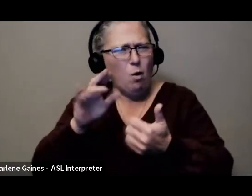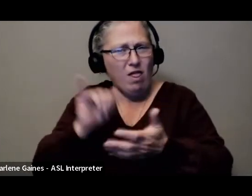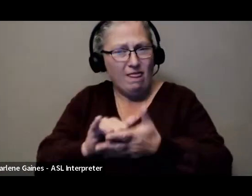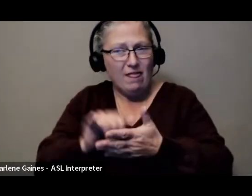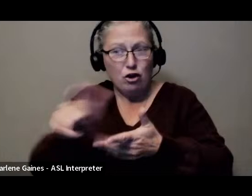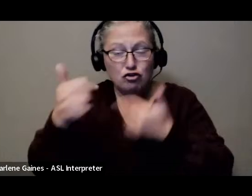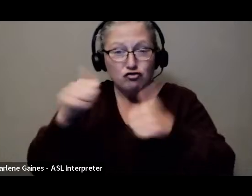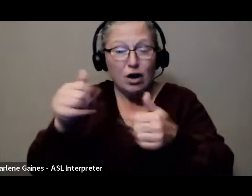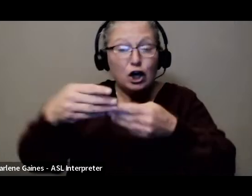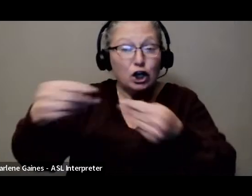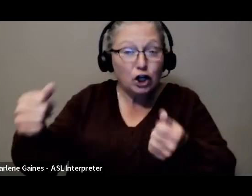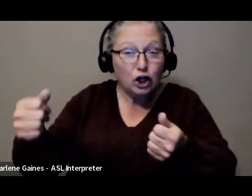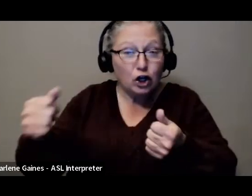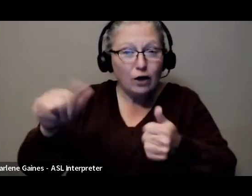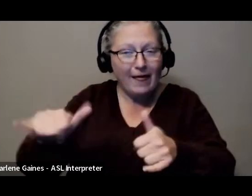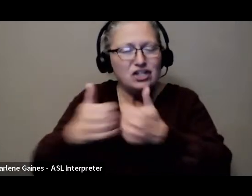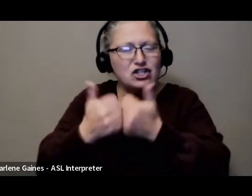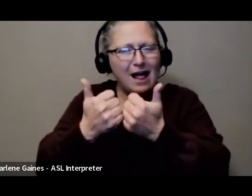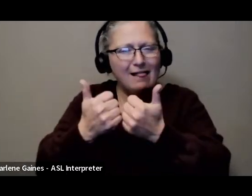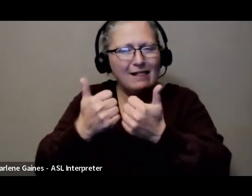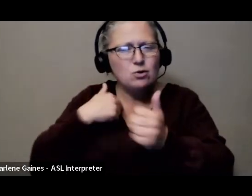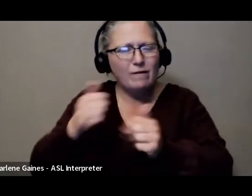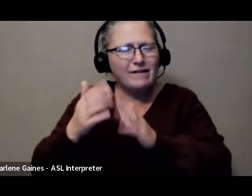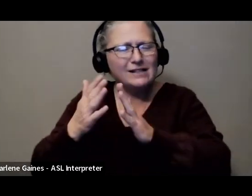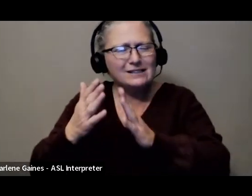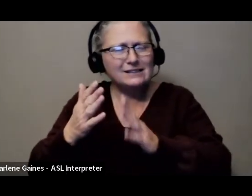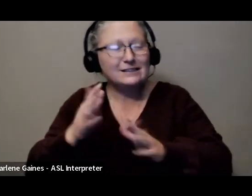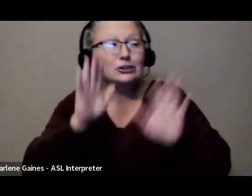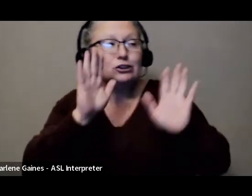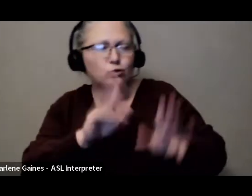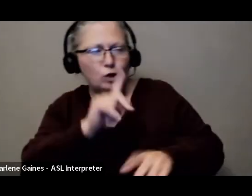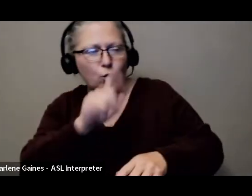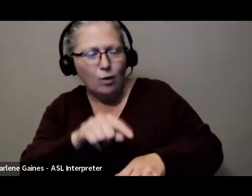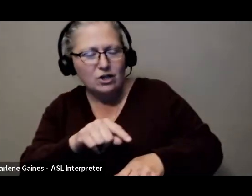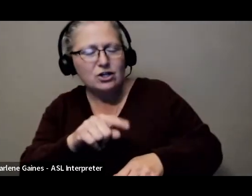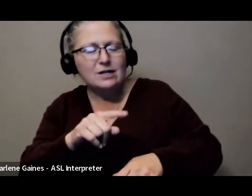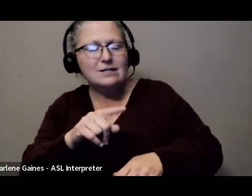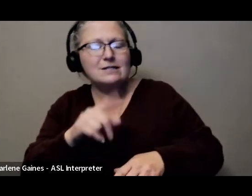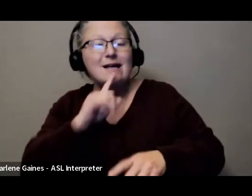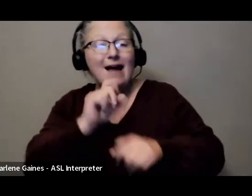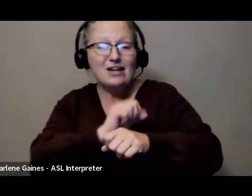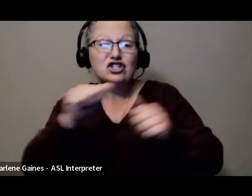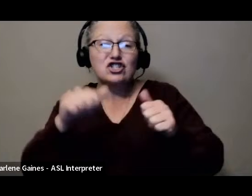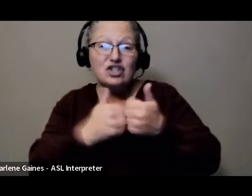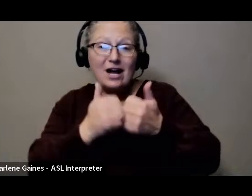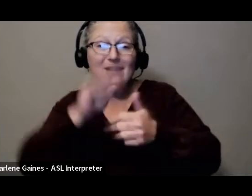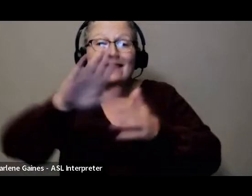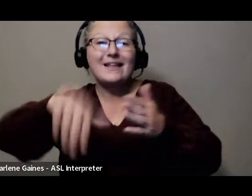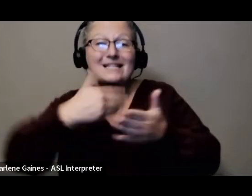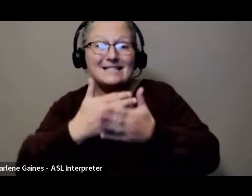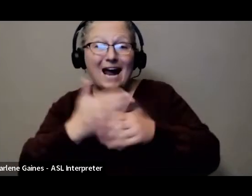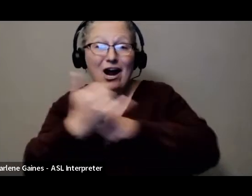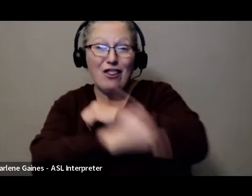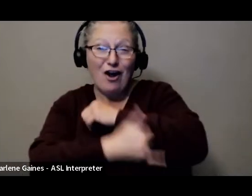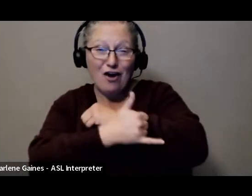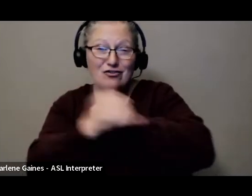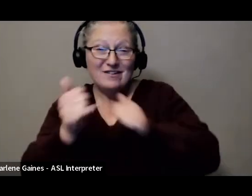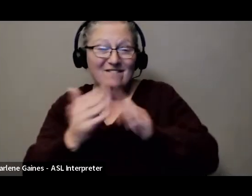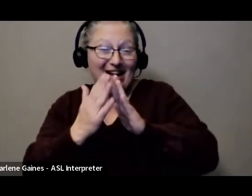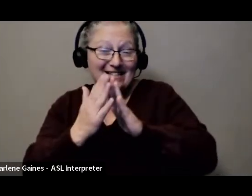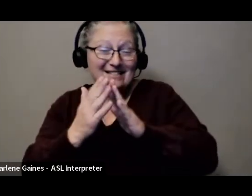trying to cure the challenges we face? It's a great question. It's actually a challenge that the entire country is